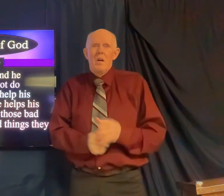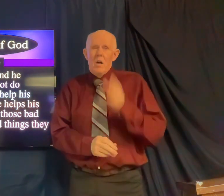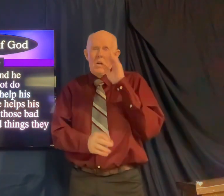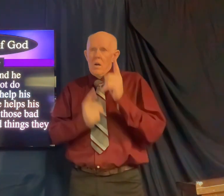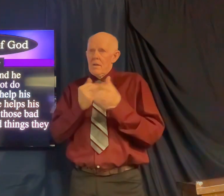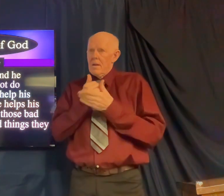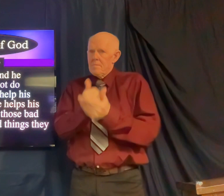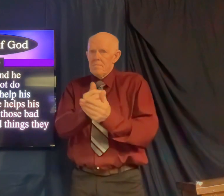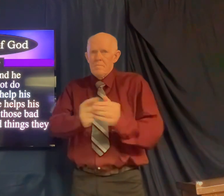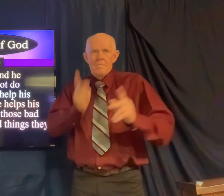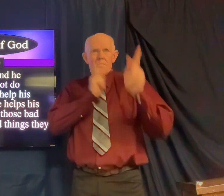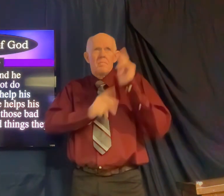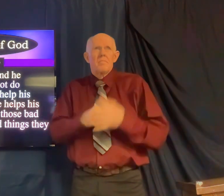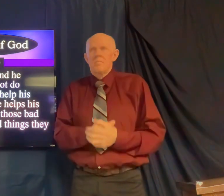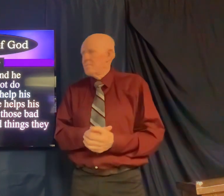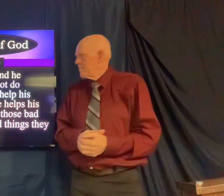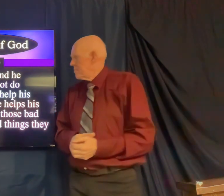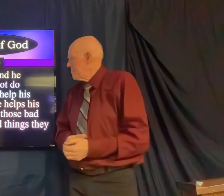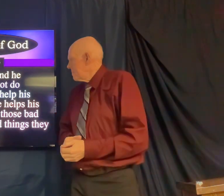God never fails. He helps people.